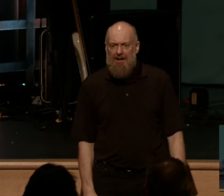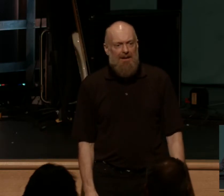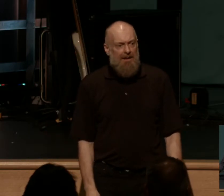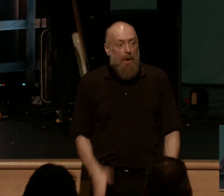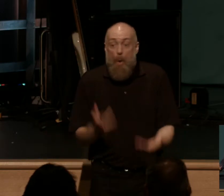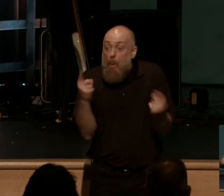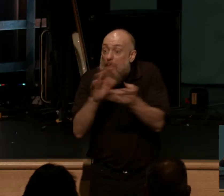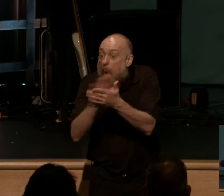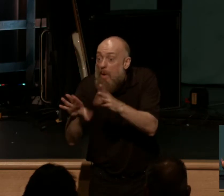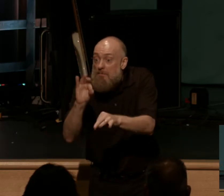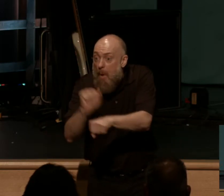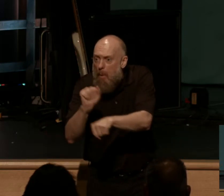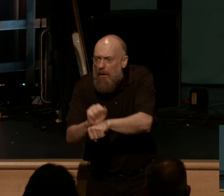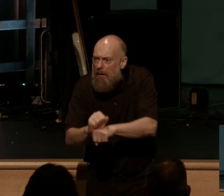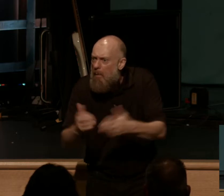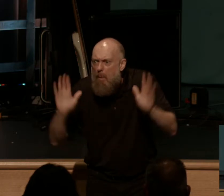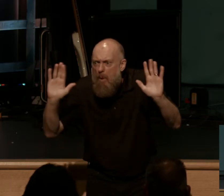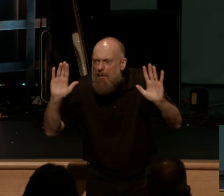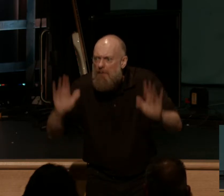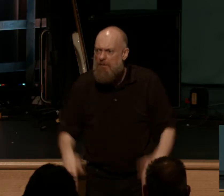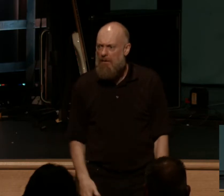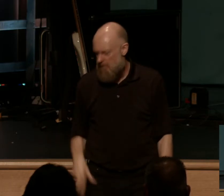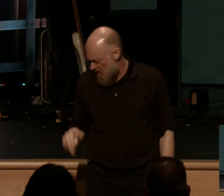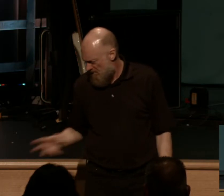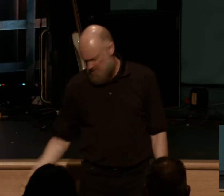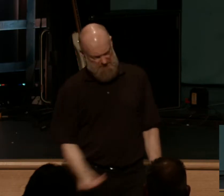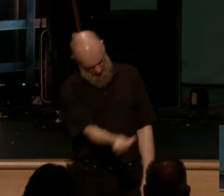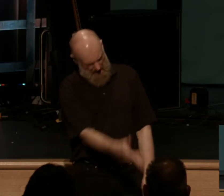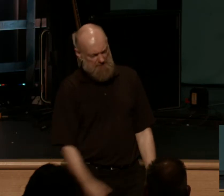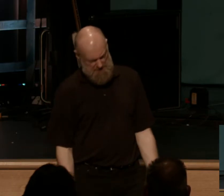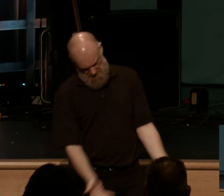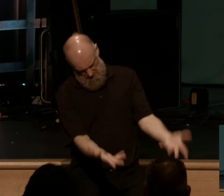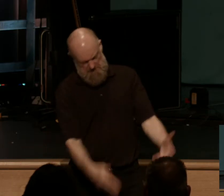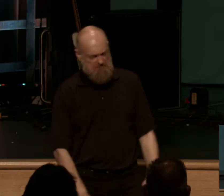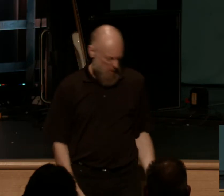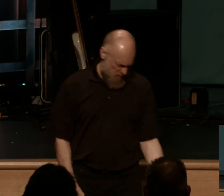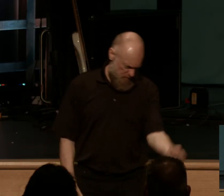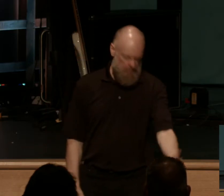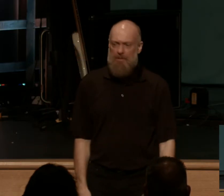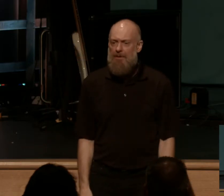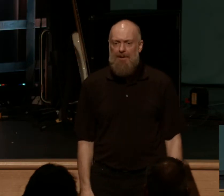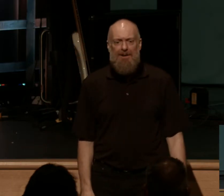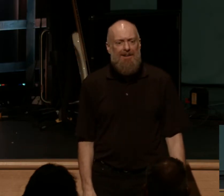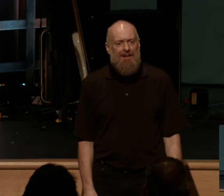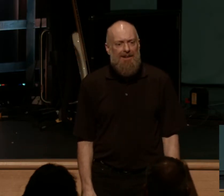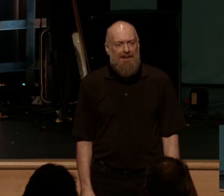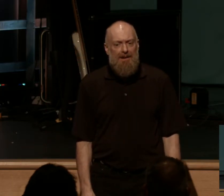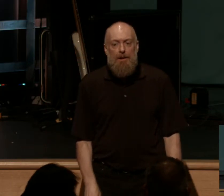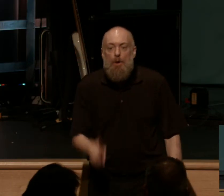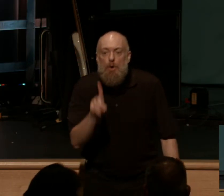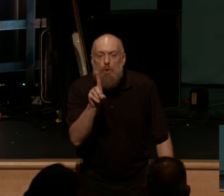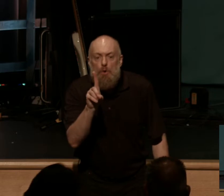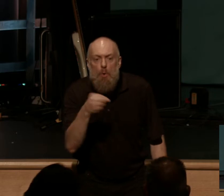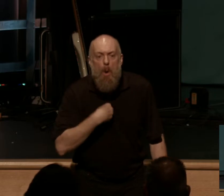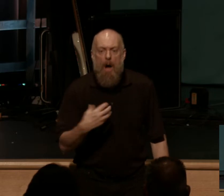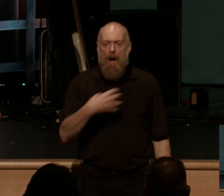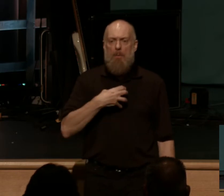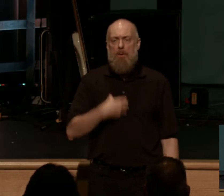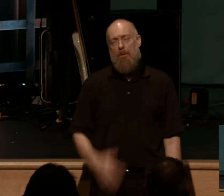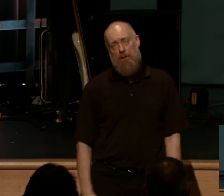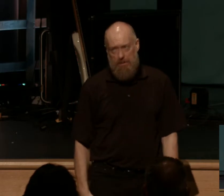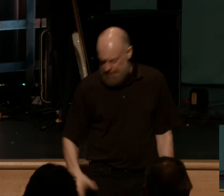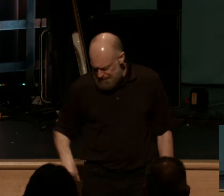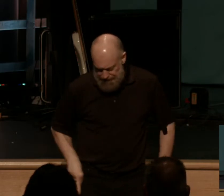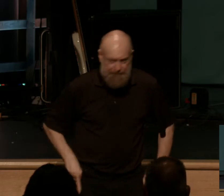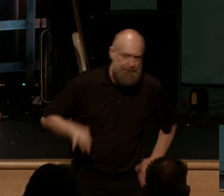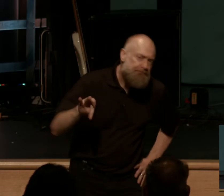Spirit of God is working, it's just incredible to see how that happens. Really, two really good questions here too. Do I grumble at giving,